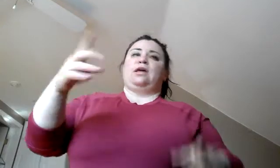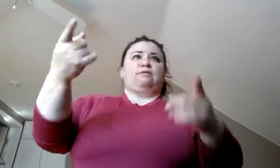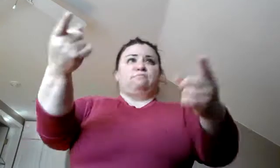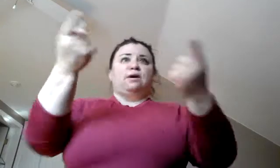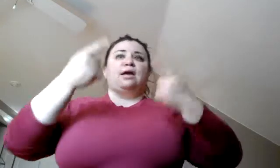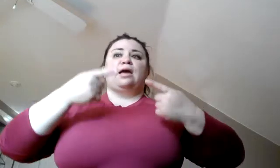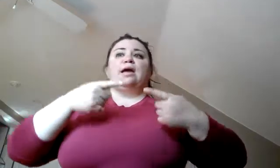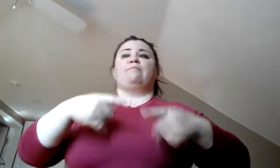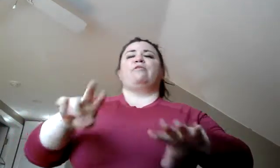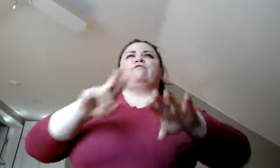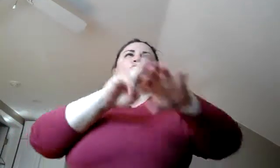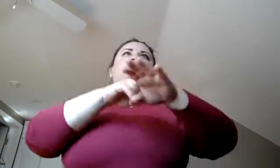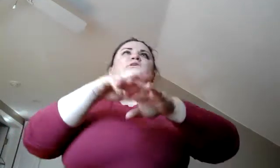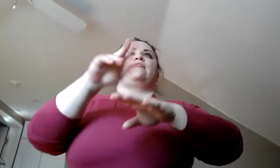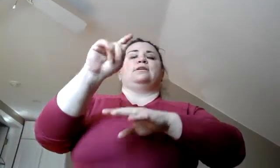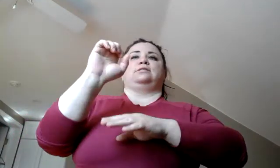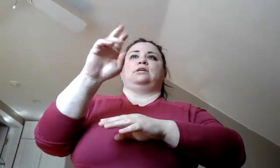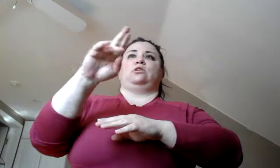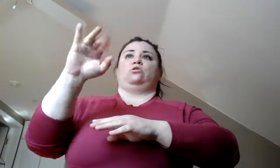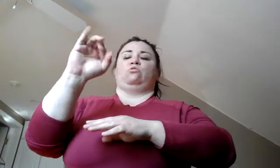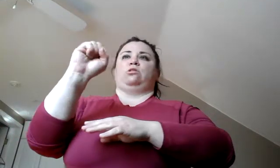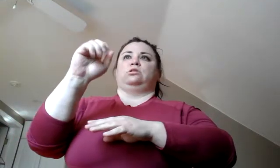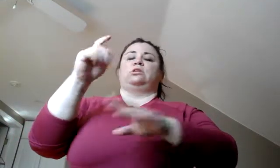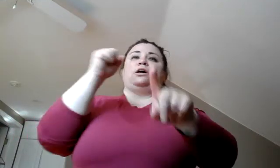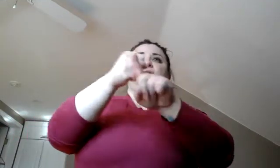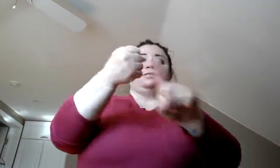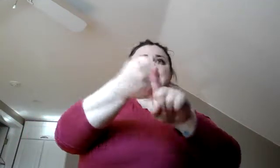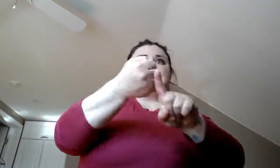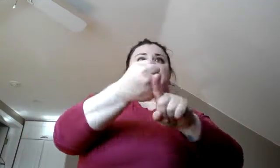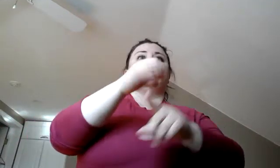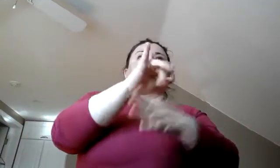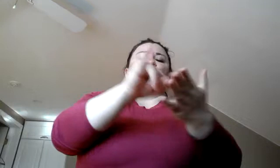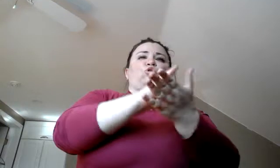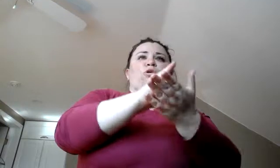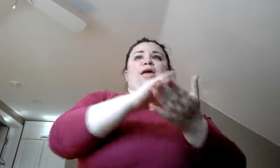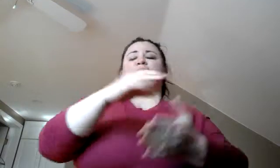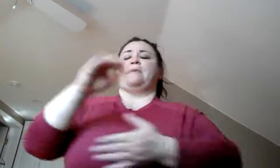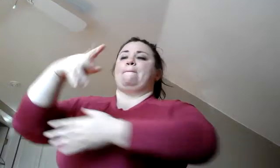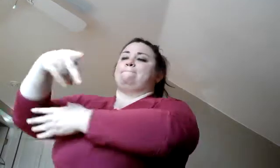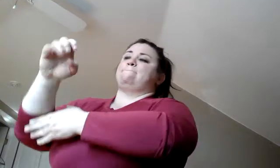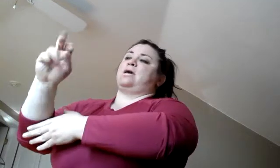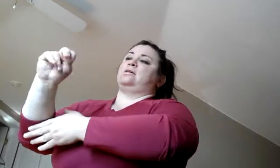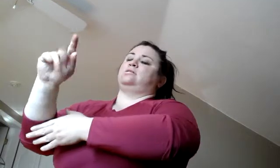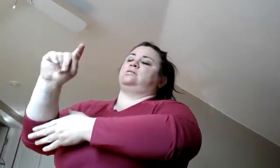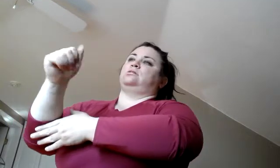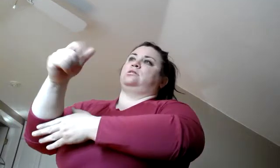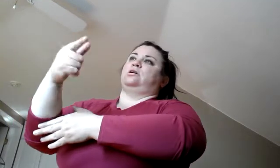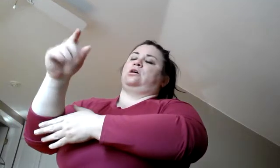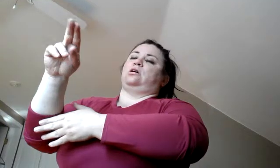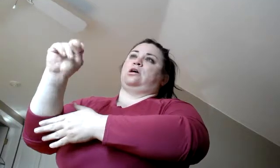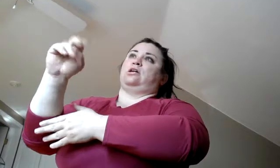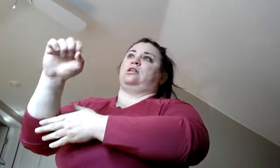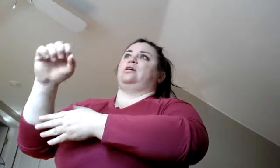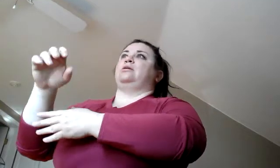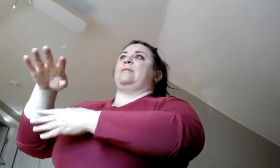course, we're speaking of the terrorist attack on New York City and the Pentagon and the crash plane in Pennsylvania. But